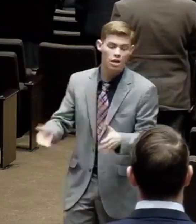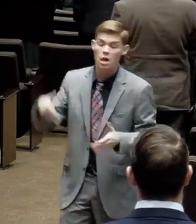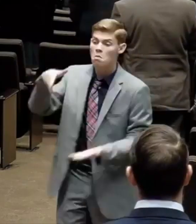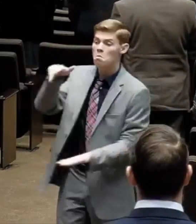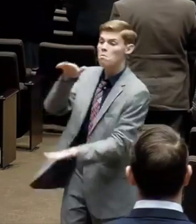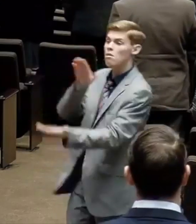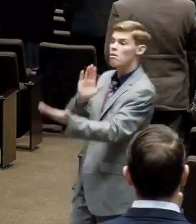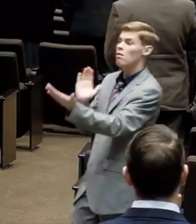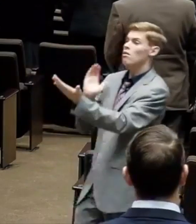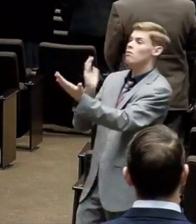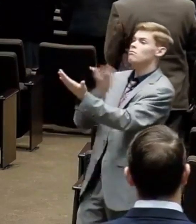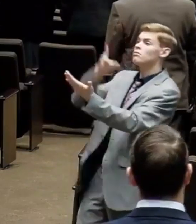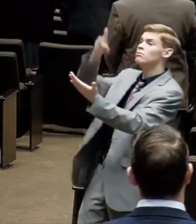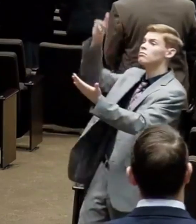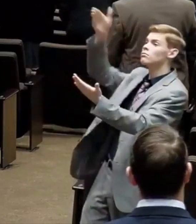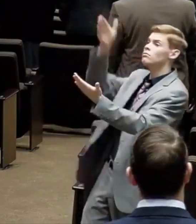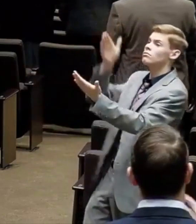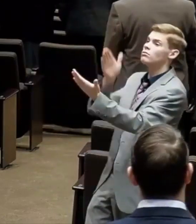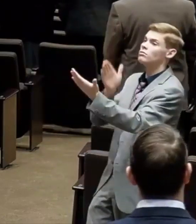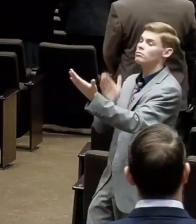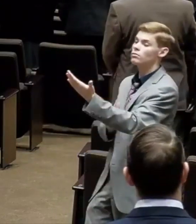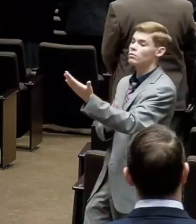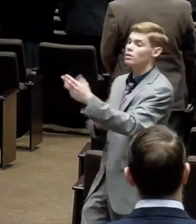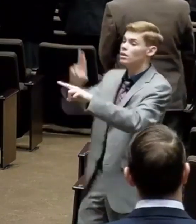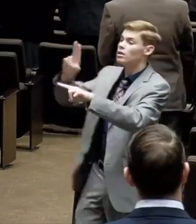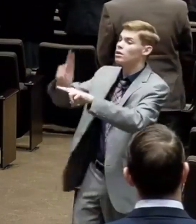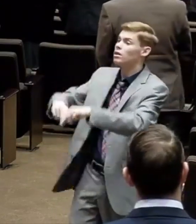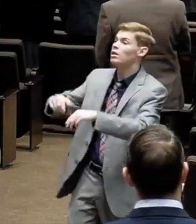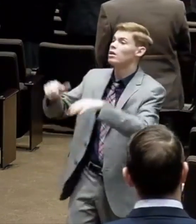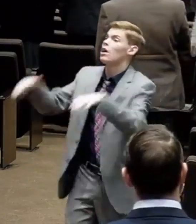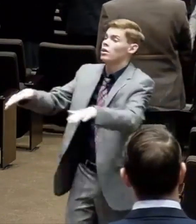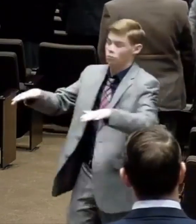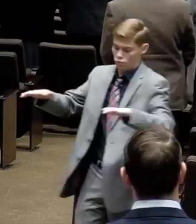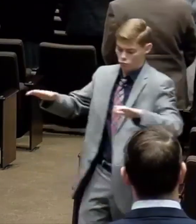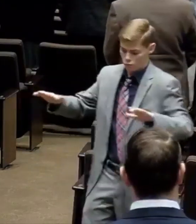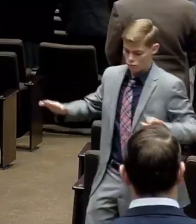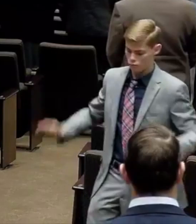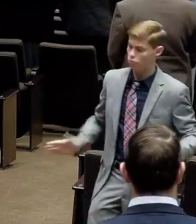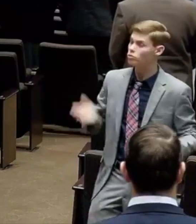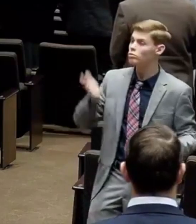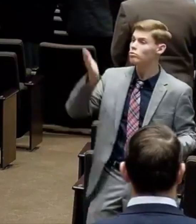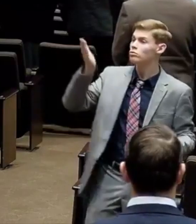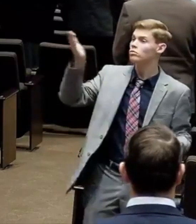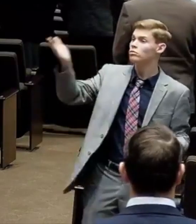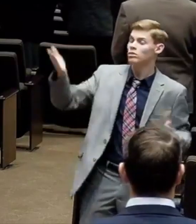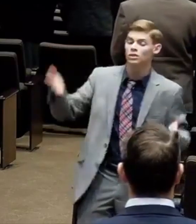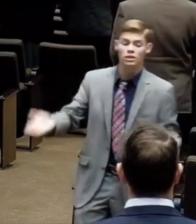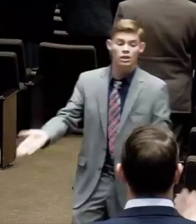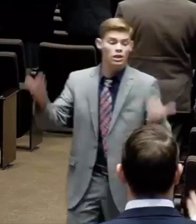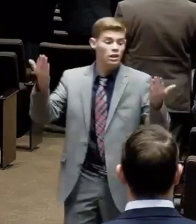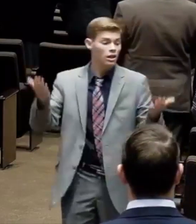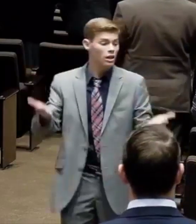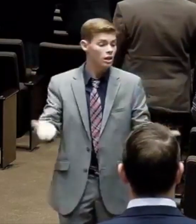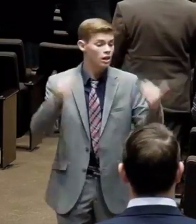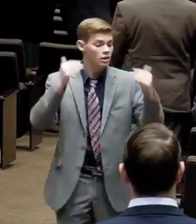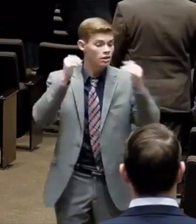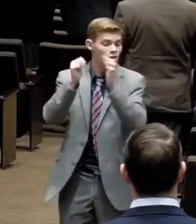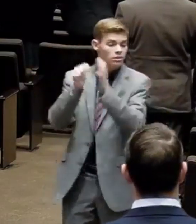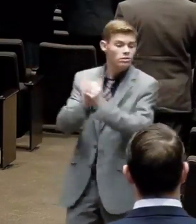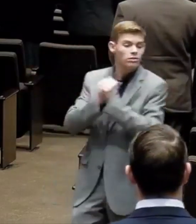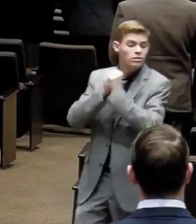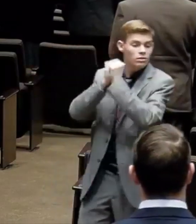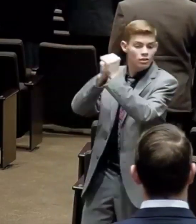our God, seated on His throne. Come, let us